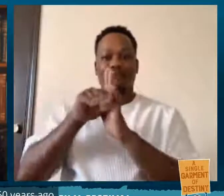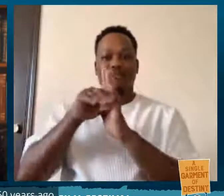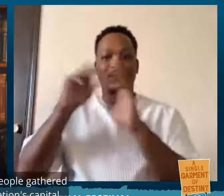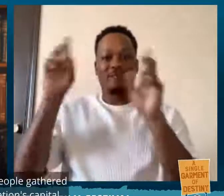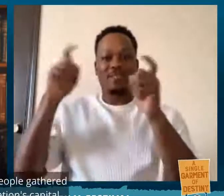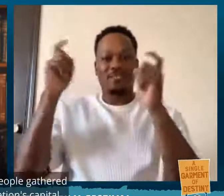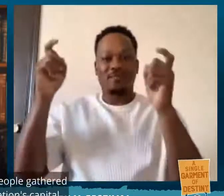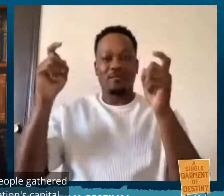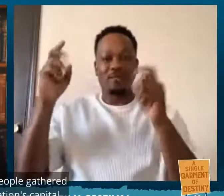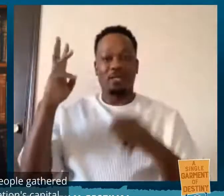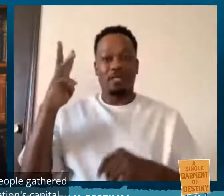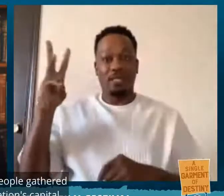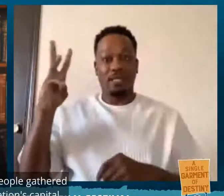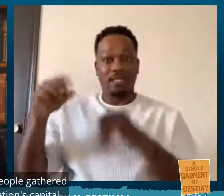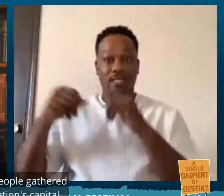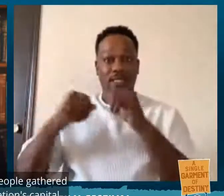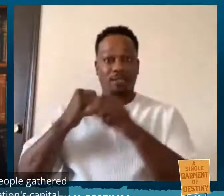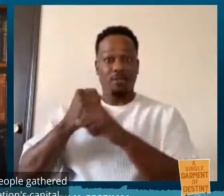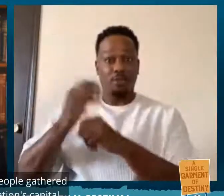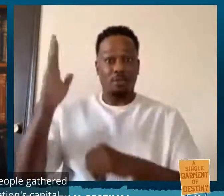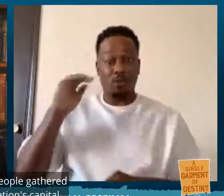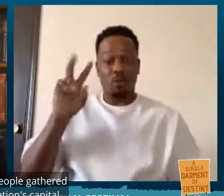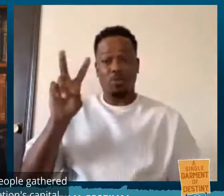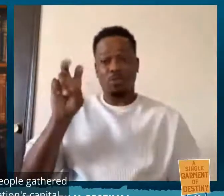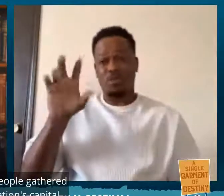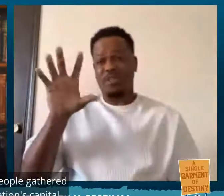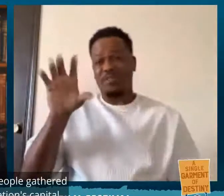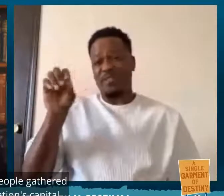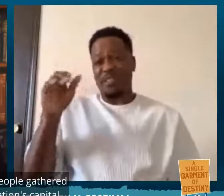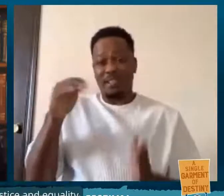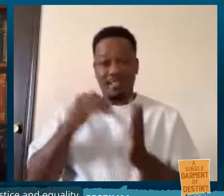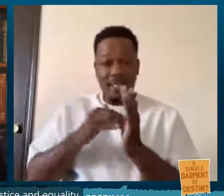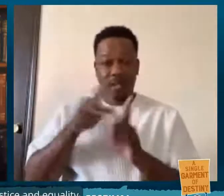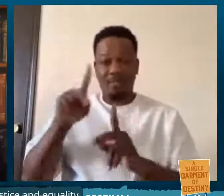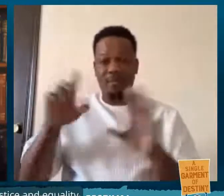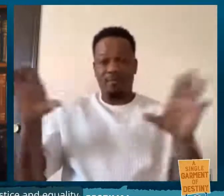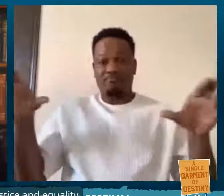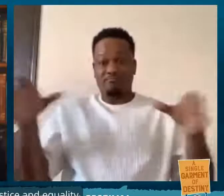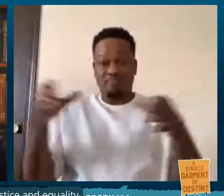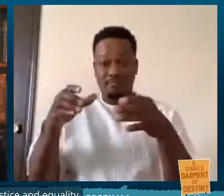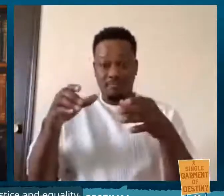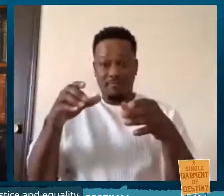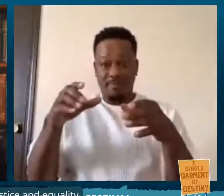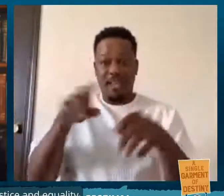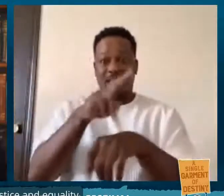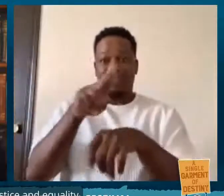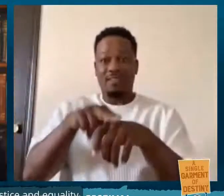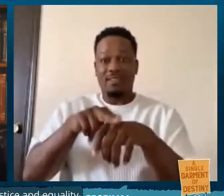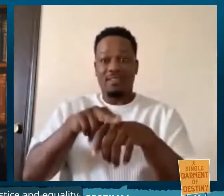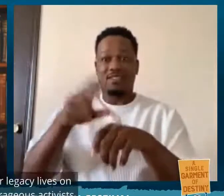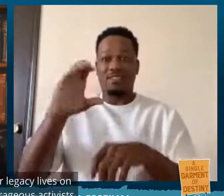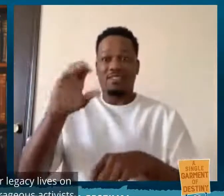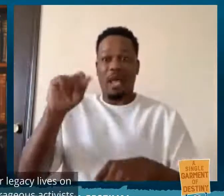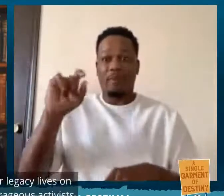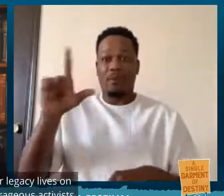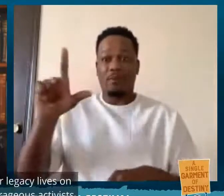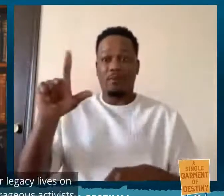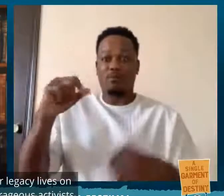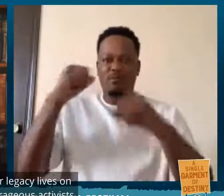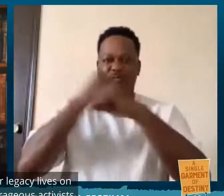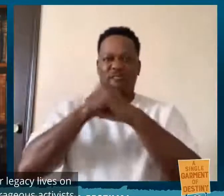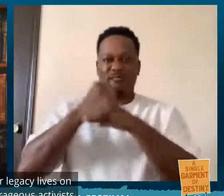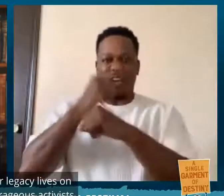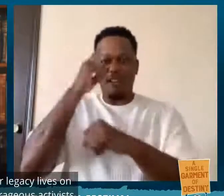years ago, 250,000 people gathered in our nation's capital to fight for justice and equality. Today,